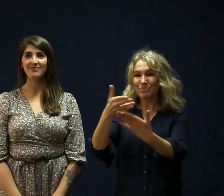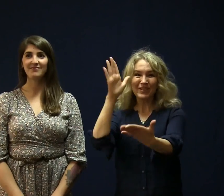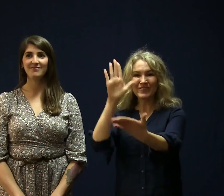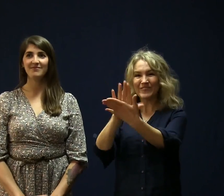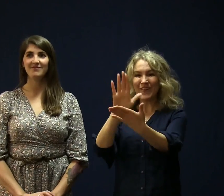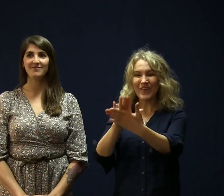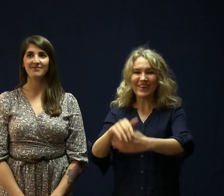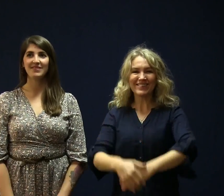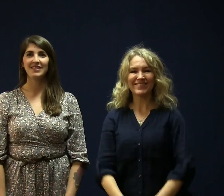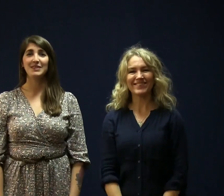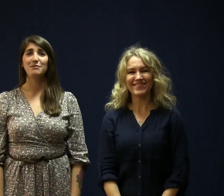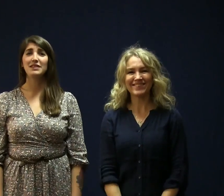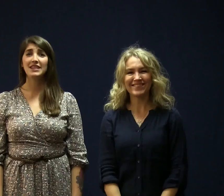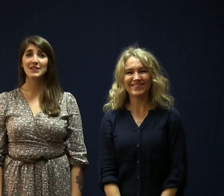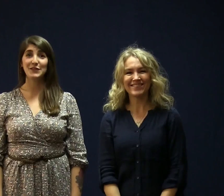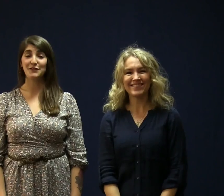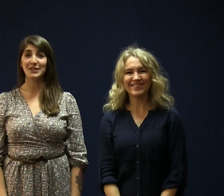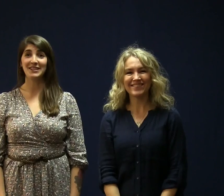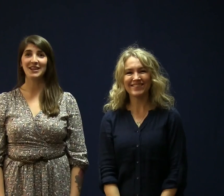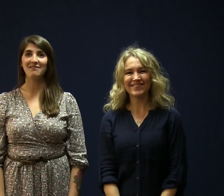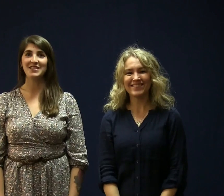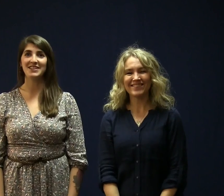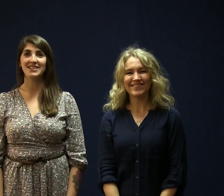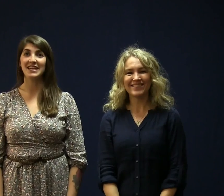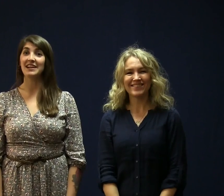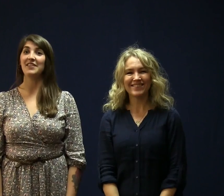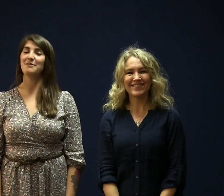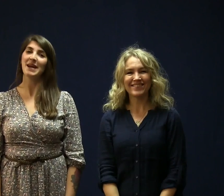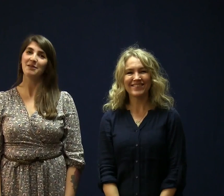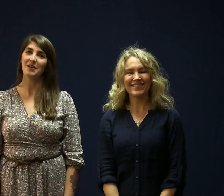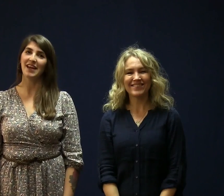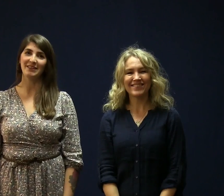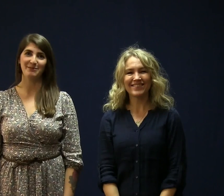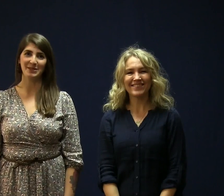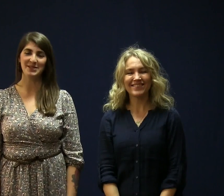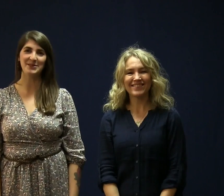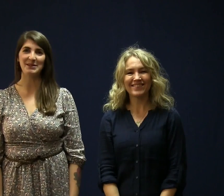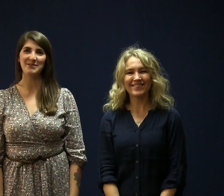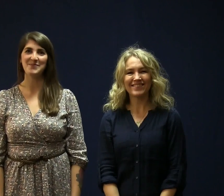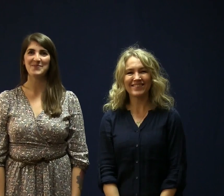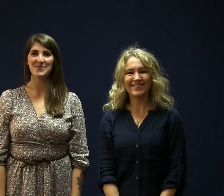Please feel free to come visit us here at the Mackworth Island Preschool.